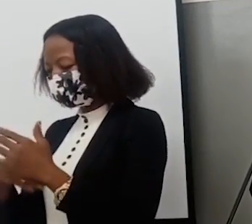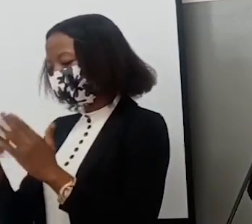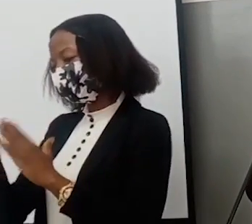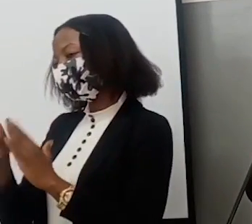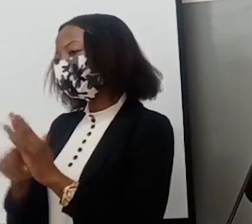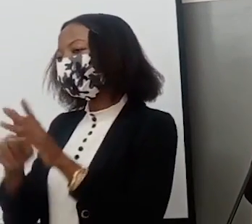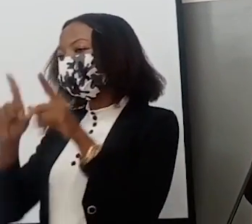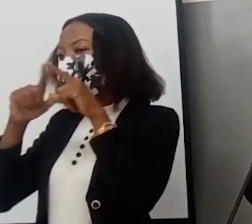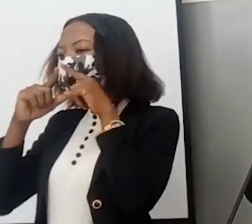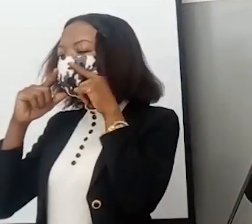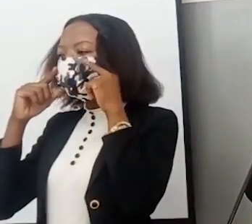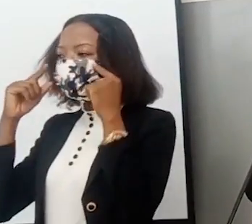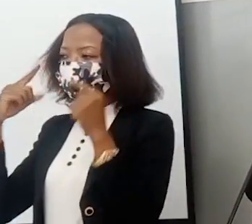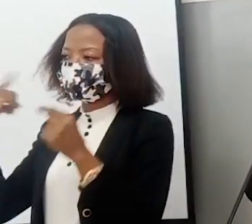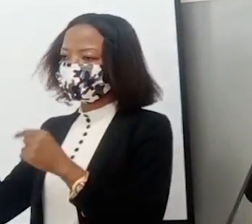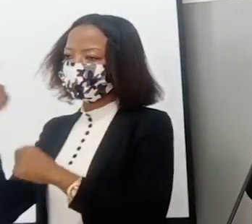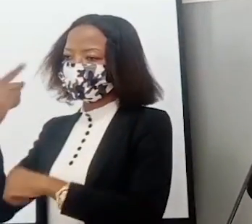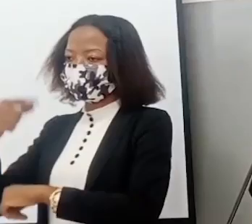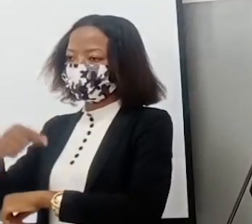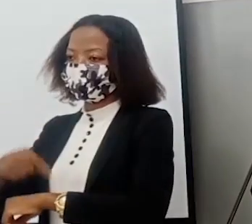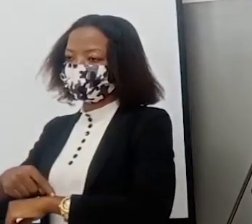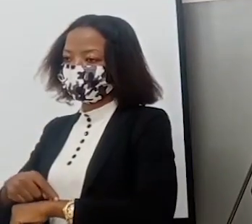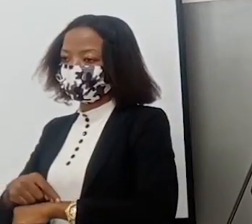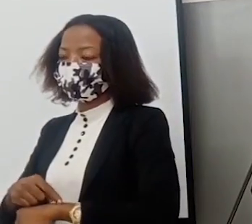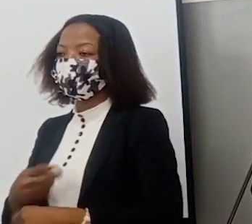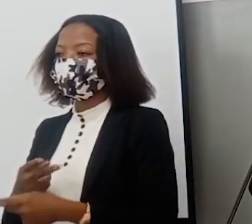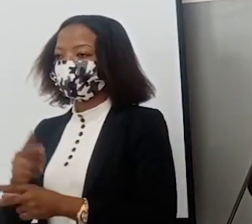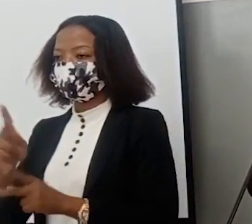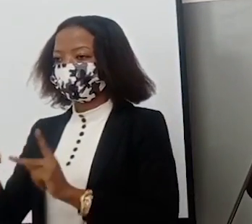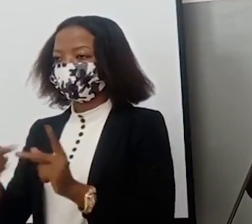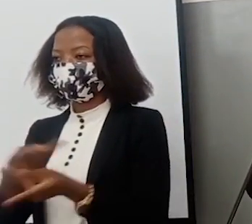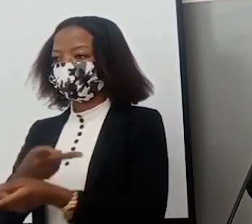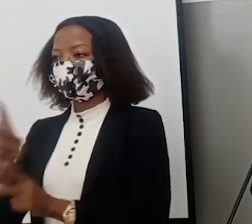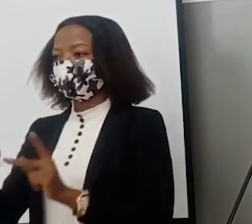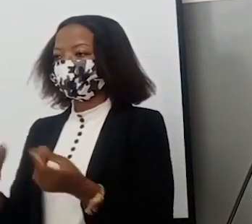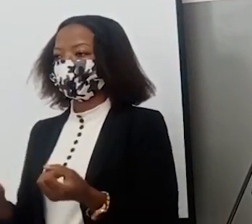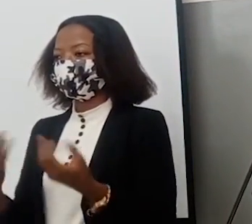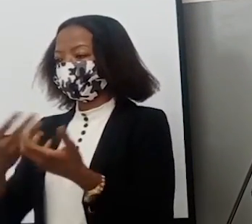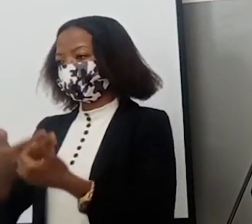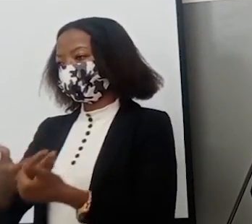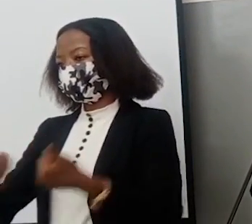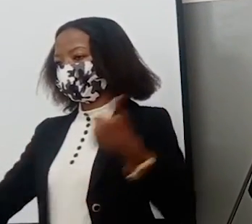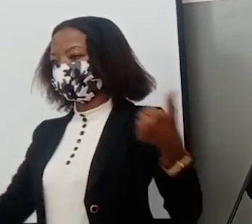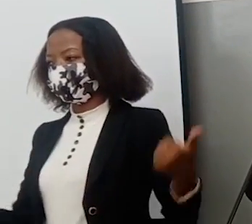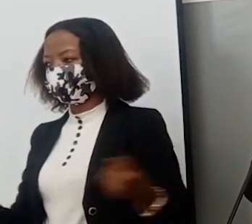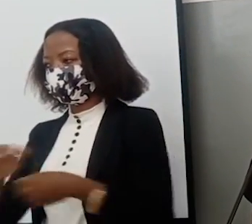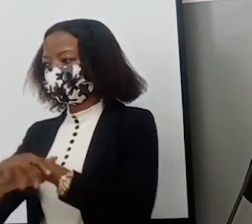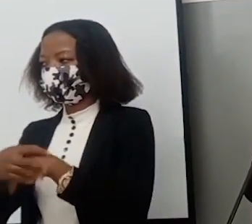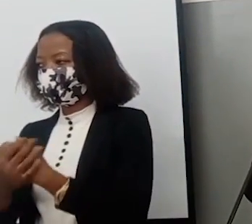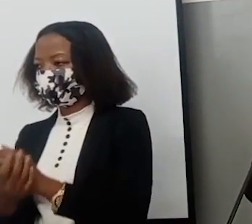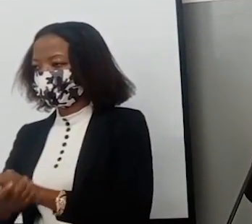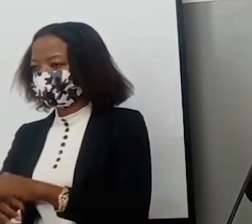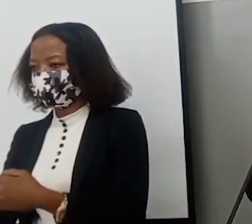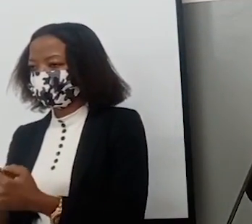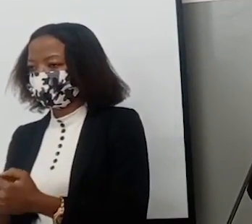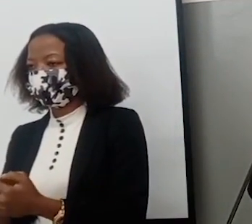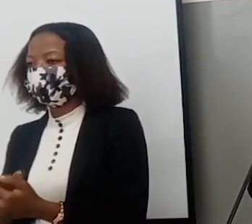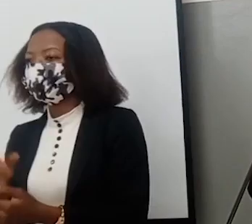face mask all the time, avoid public places, wash our hands all the time with soap and clean